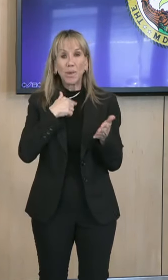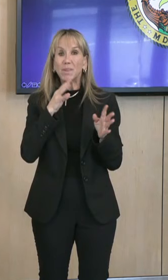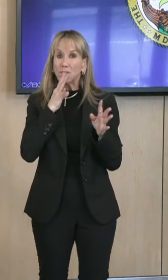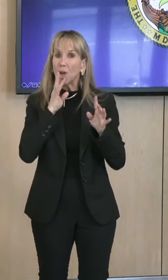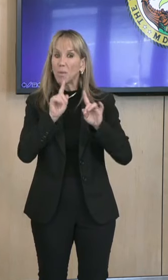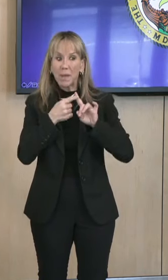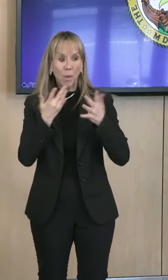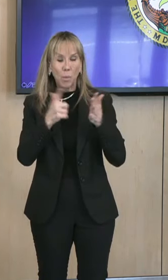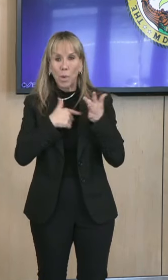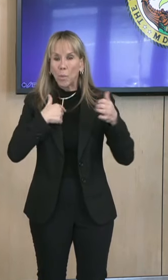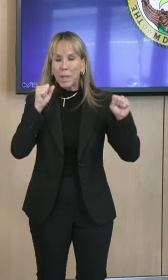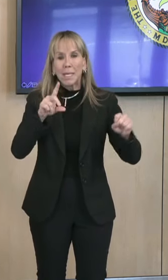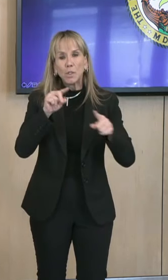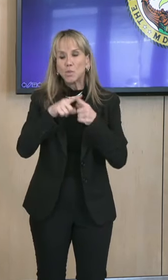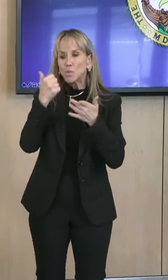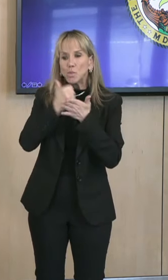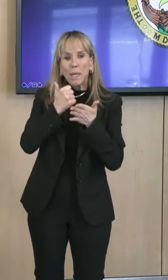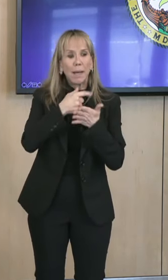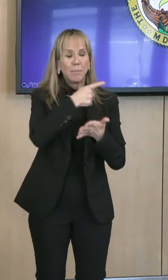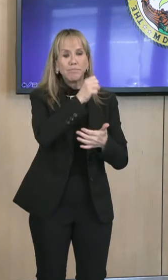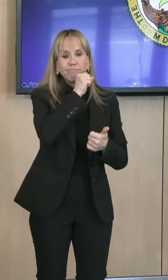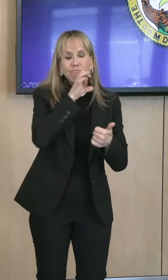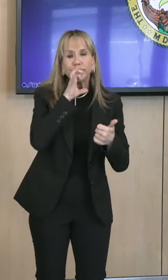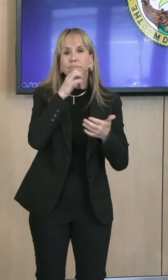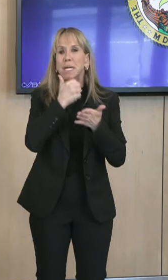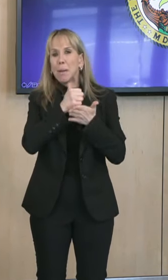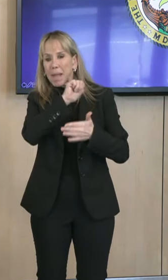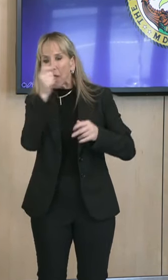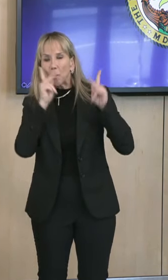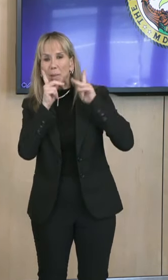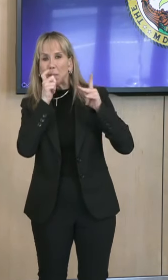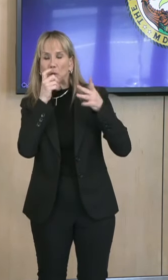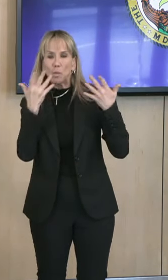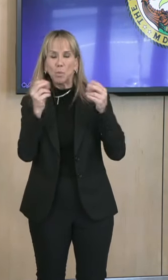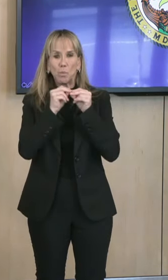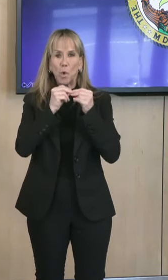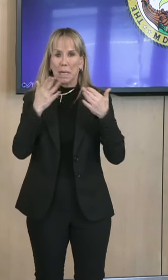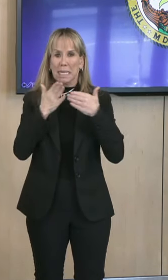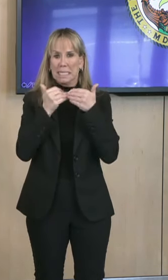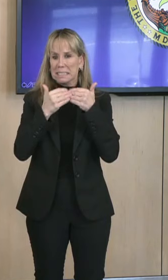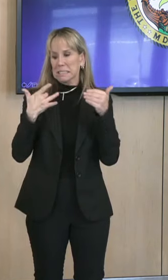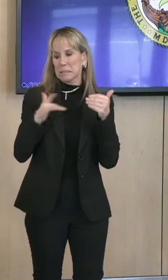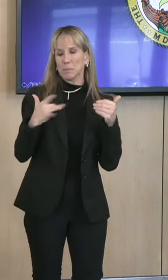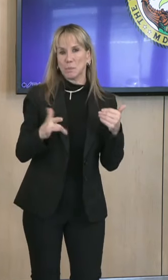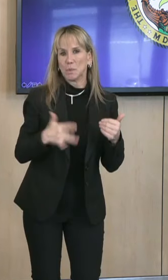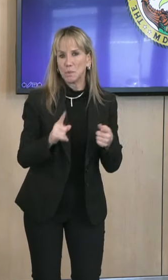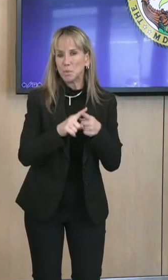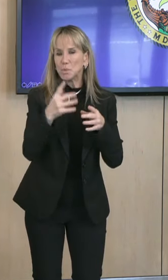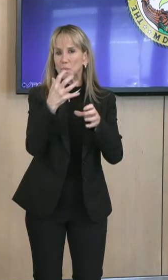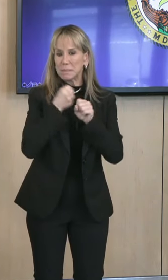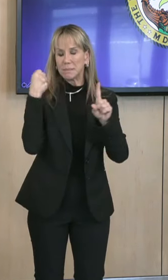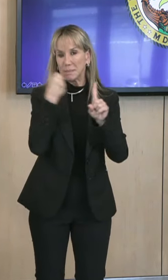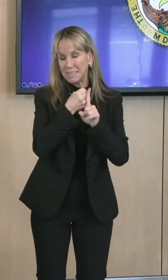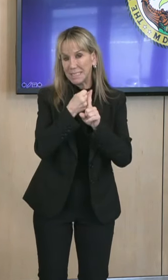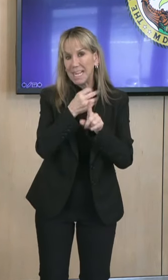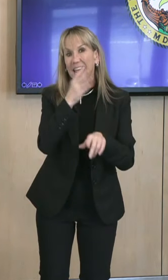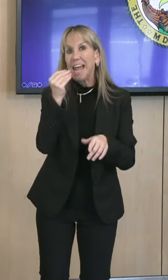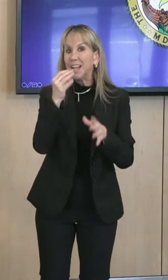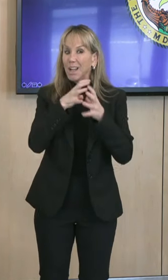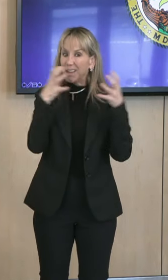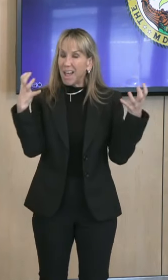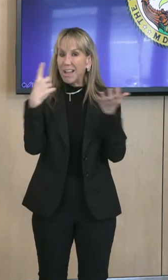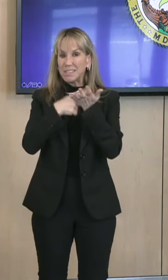communities, seniors, skilled nursing facilities, a variety of others, and a large focus of that has been efforts around the unsheltered and the